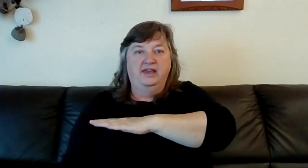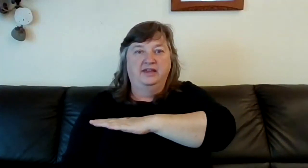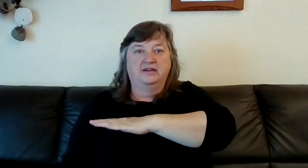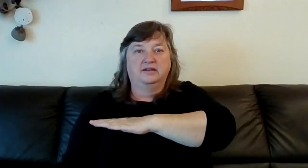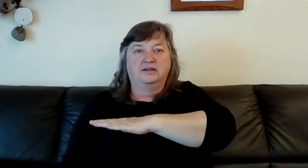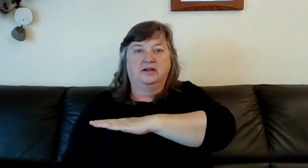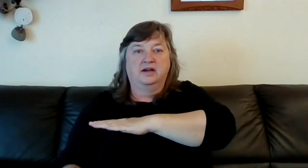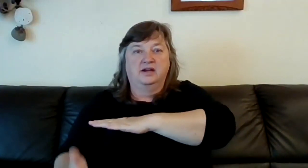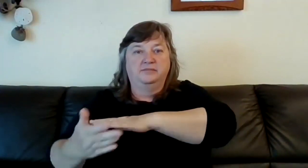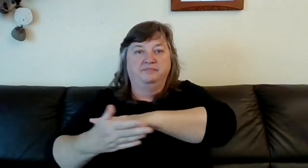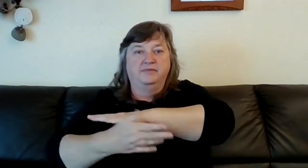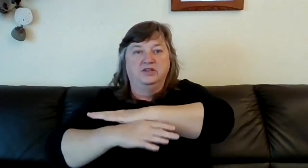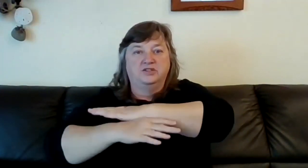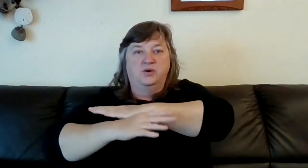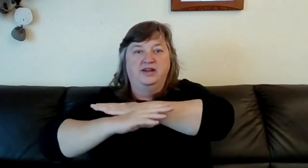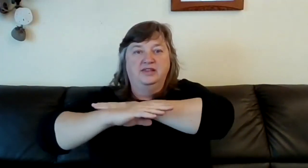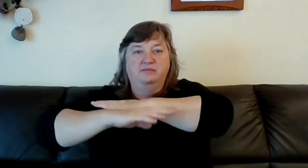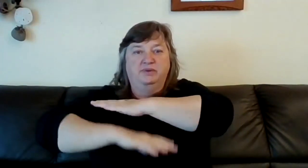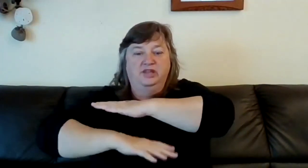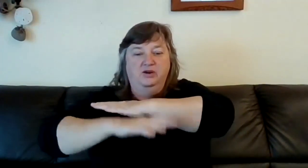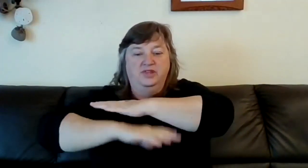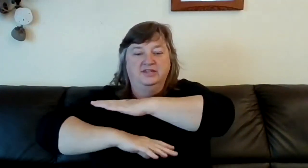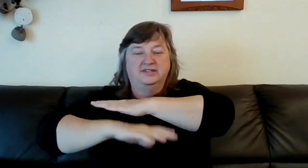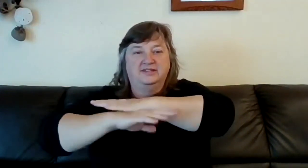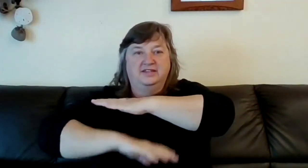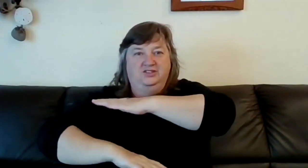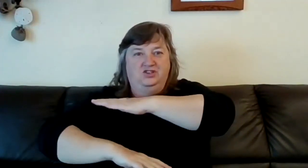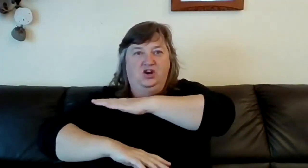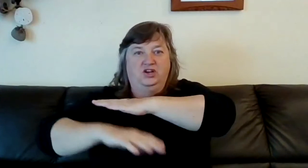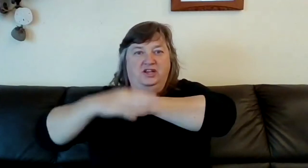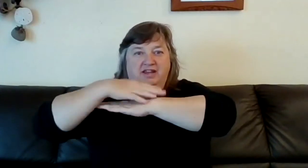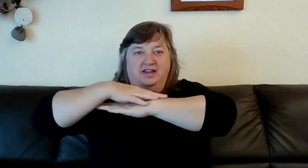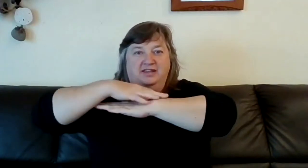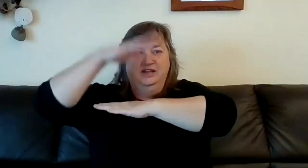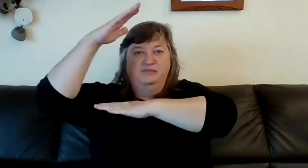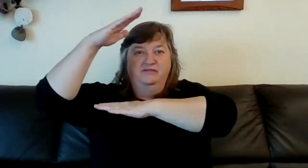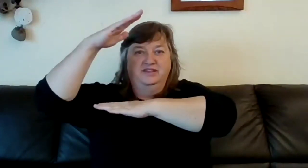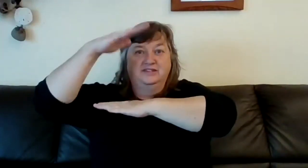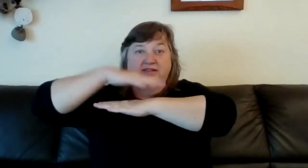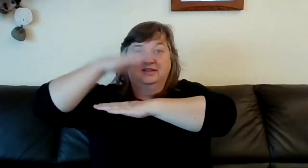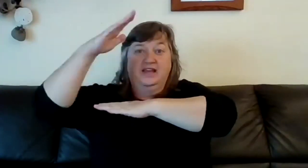a, so anything below this is dark and anything above this is light.